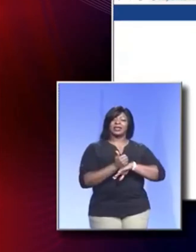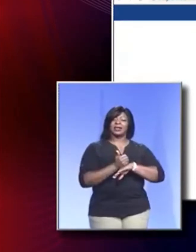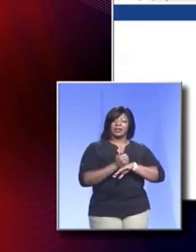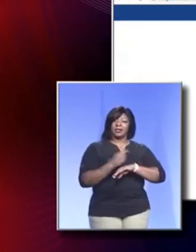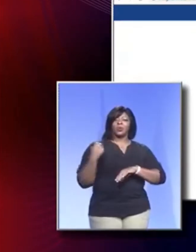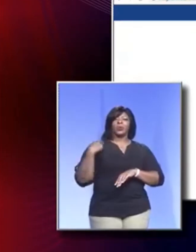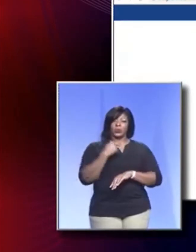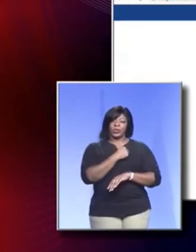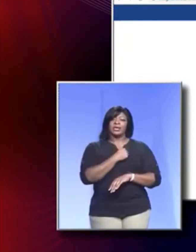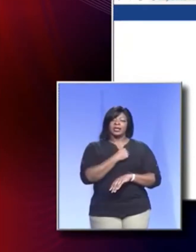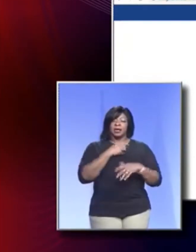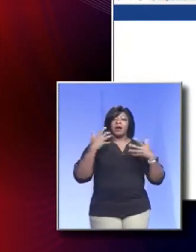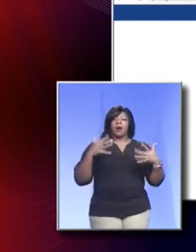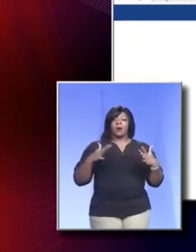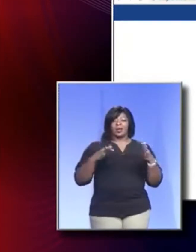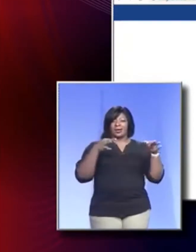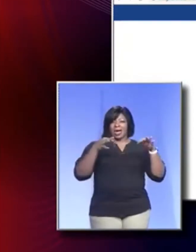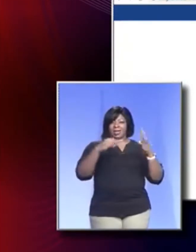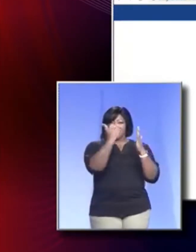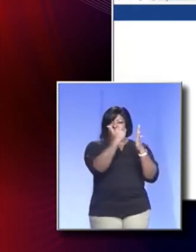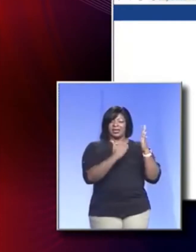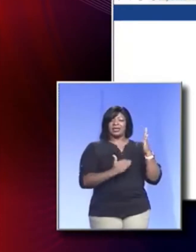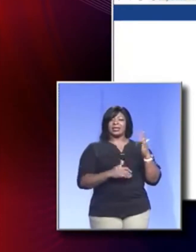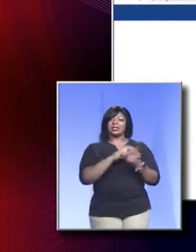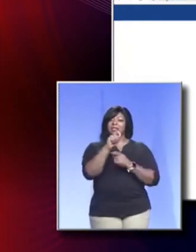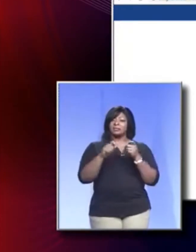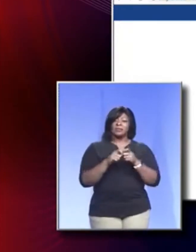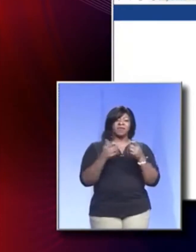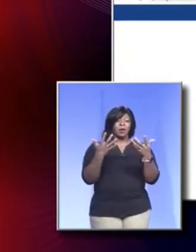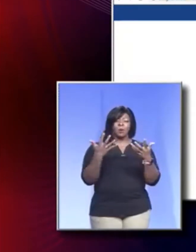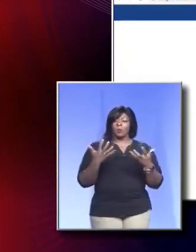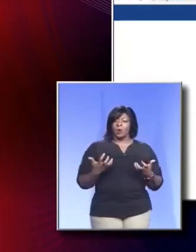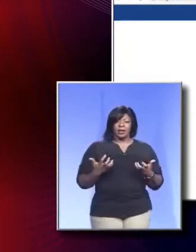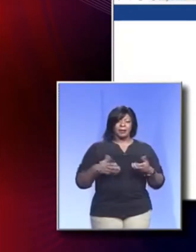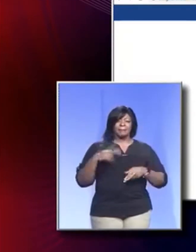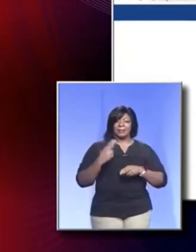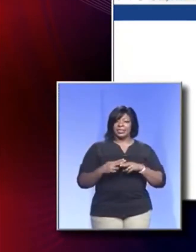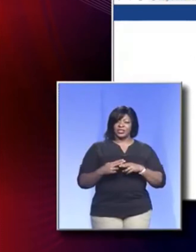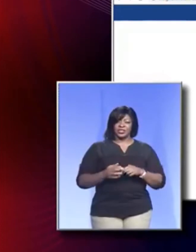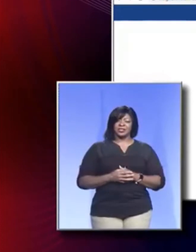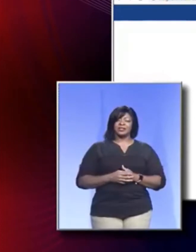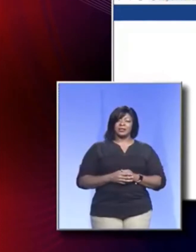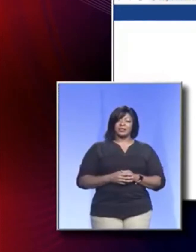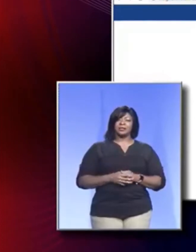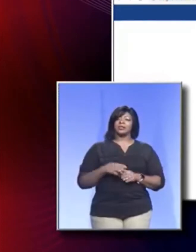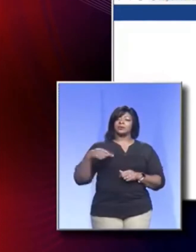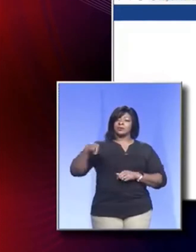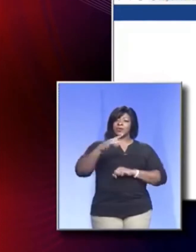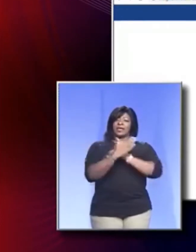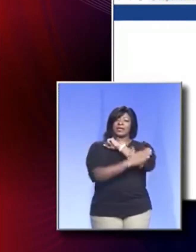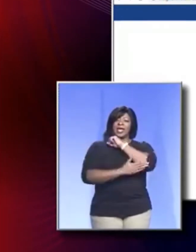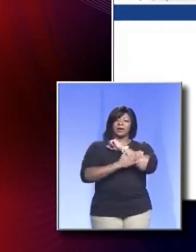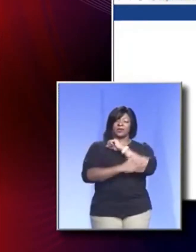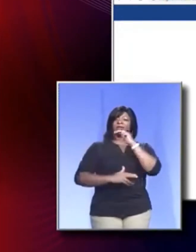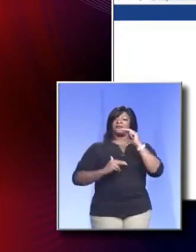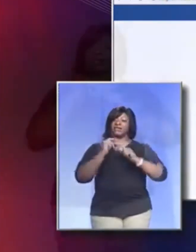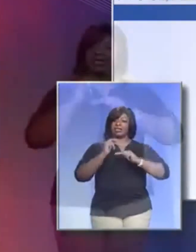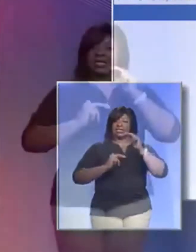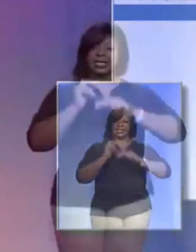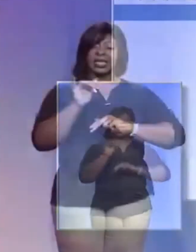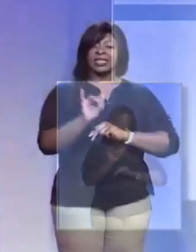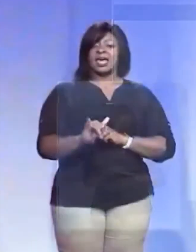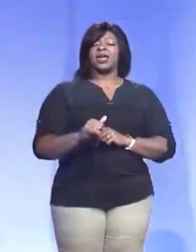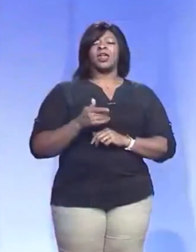we have outlined. Specifically, I want to just mention to the county facilities that